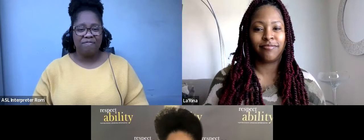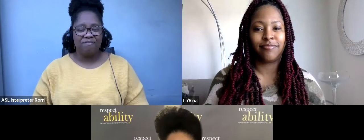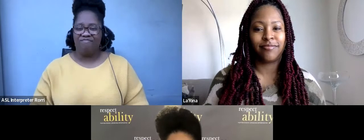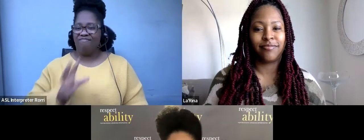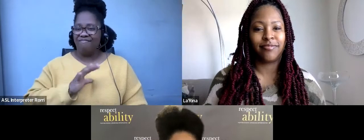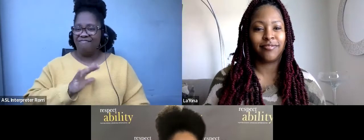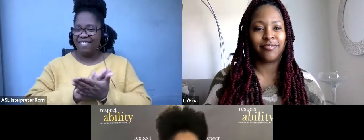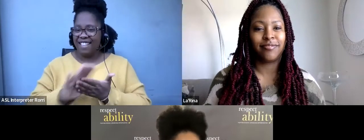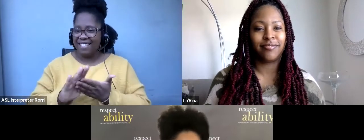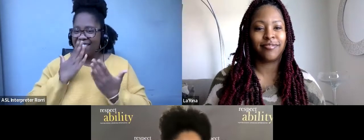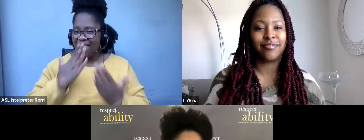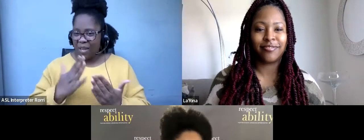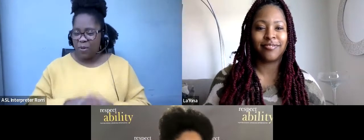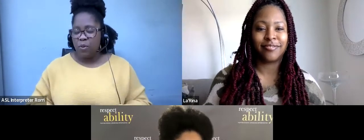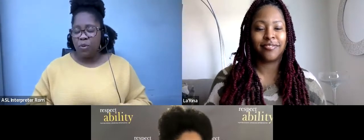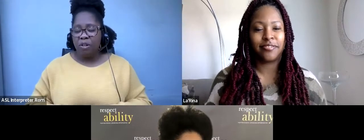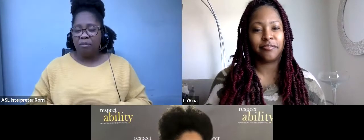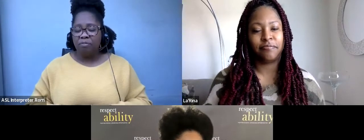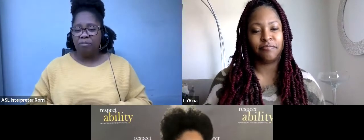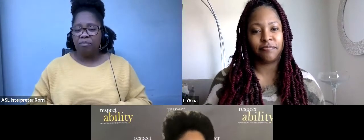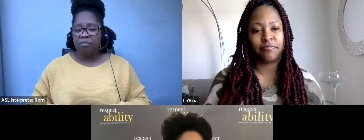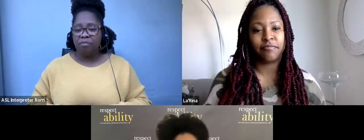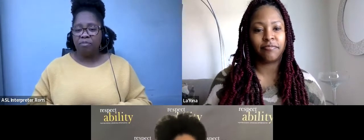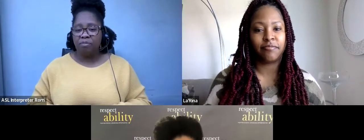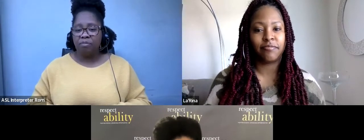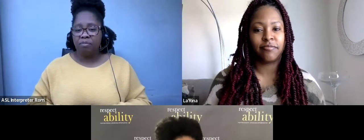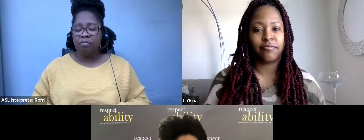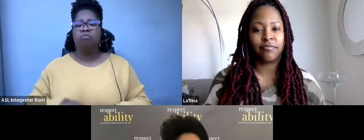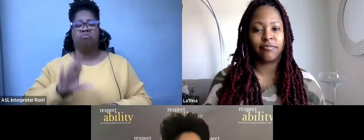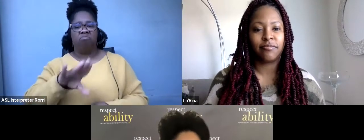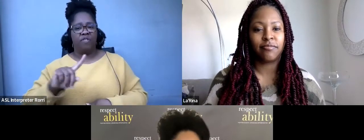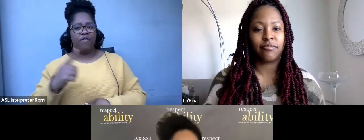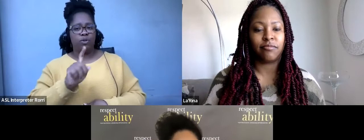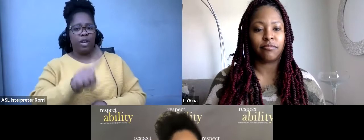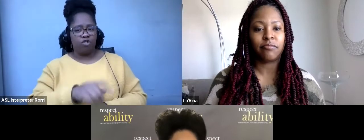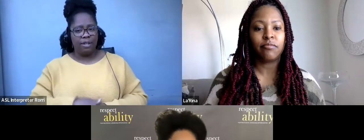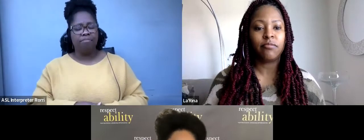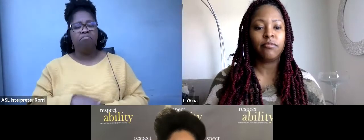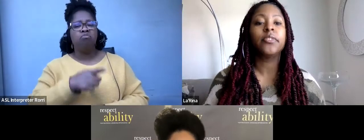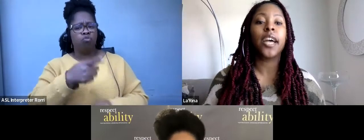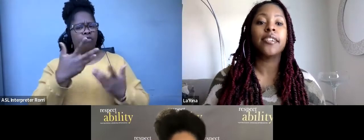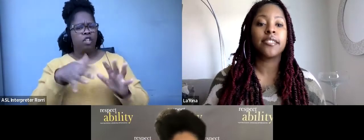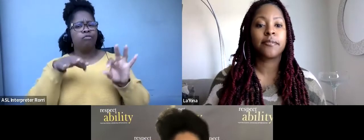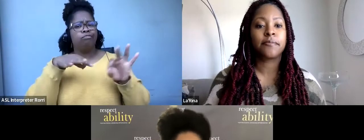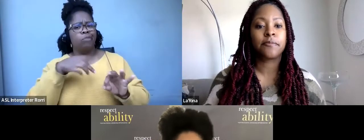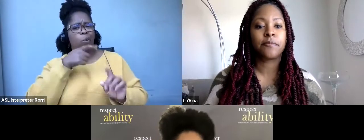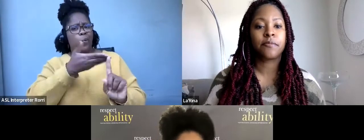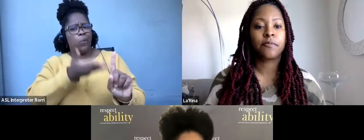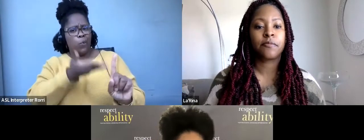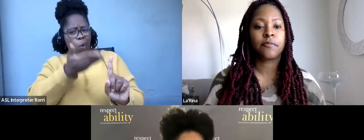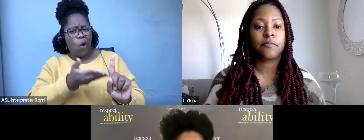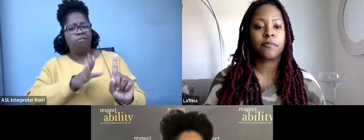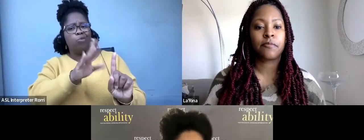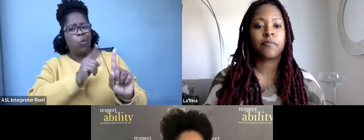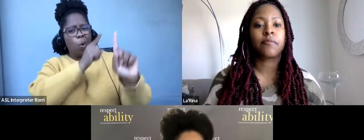Nice. Thank you so much. So first question, you told us a little bit about yourself and some of your